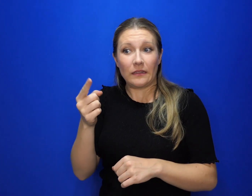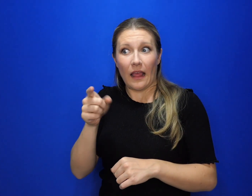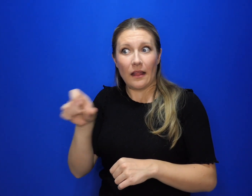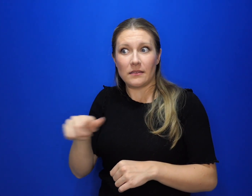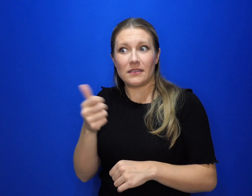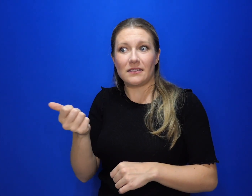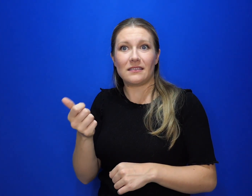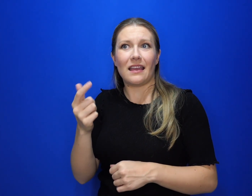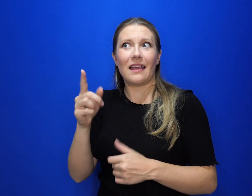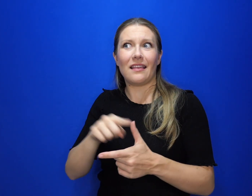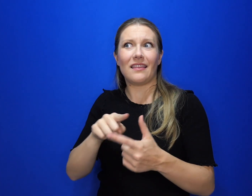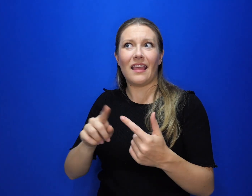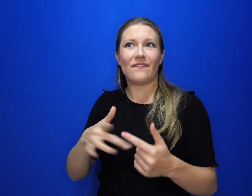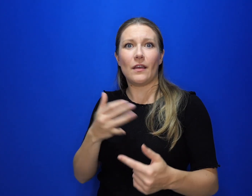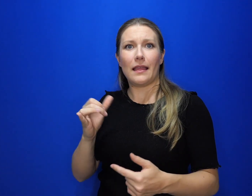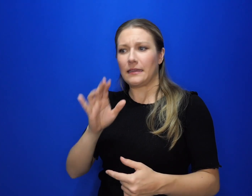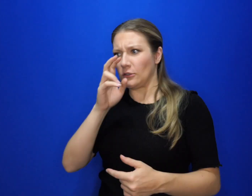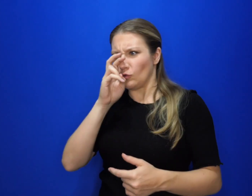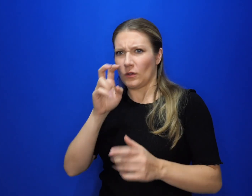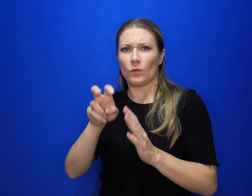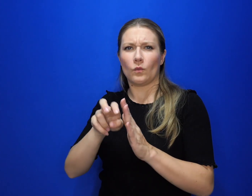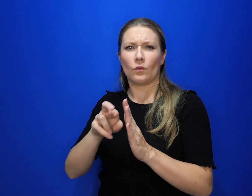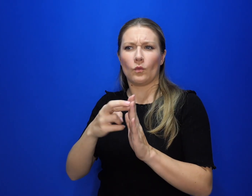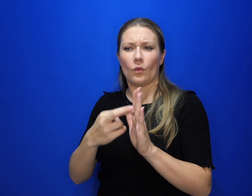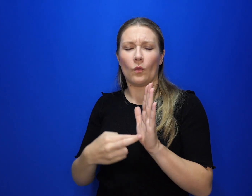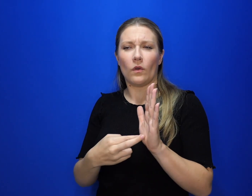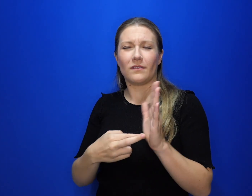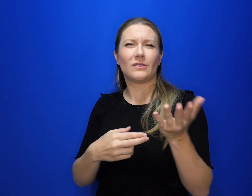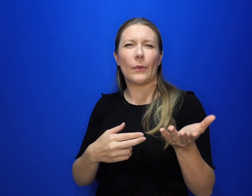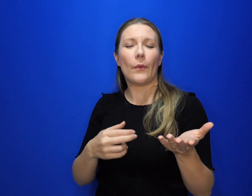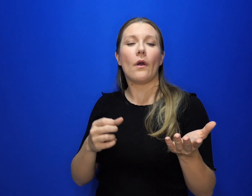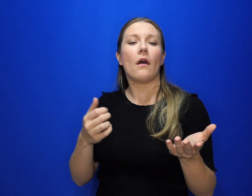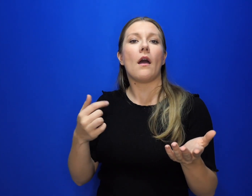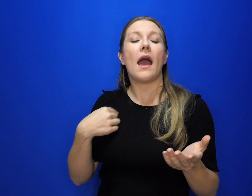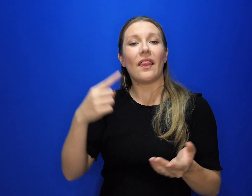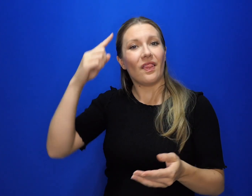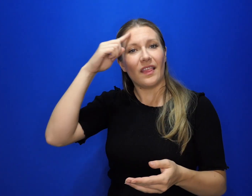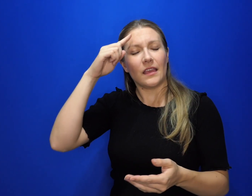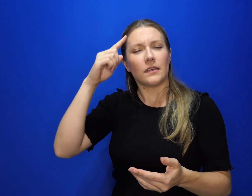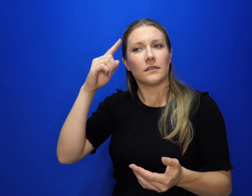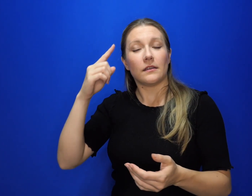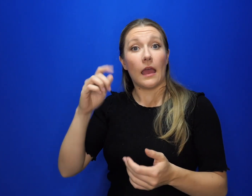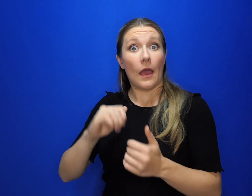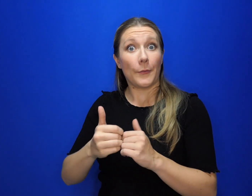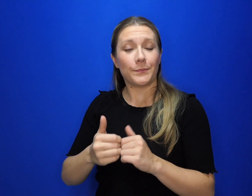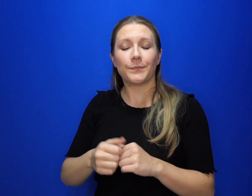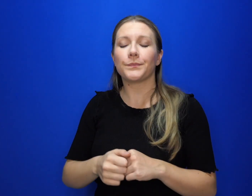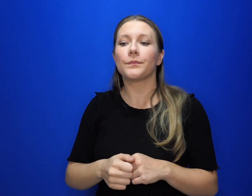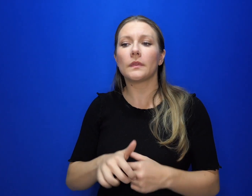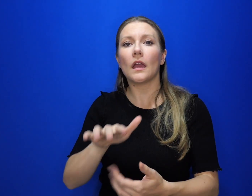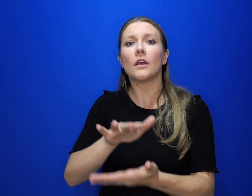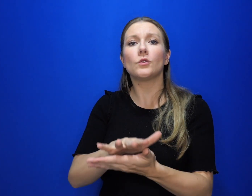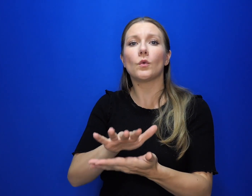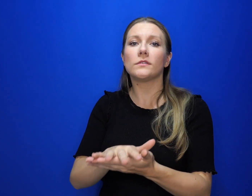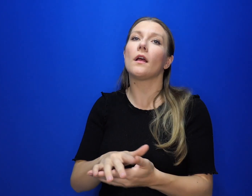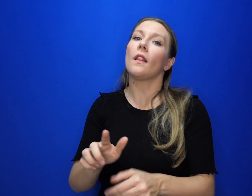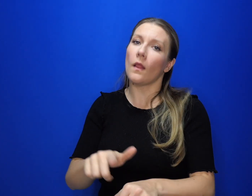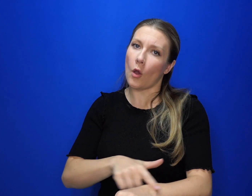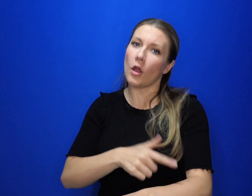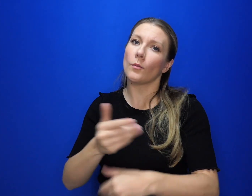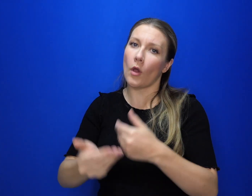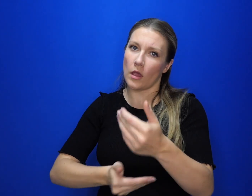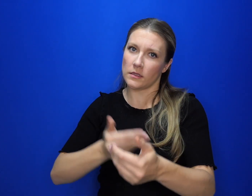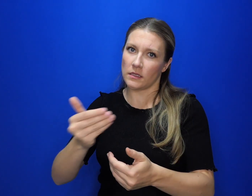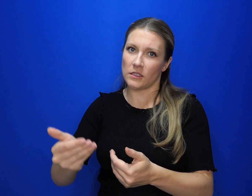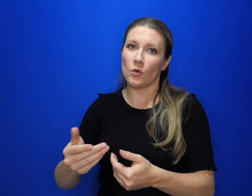rule then, you know, right. So the way I always think about it is this: school's a long